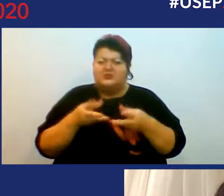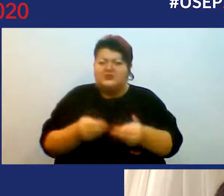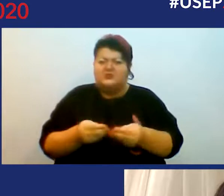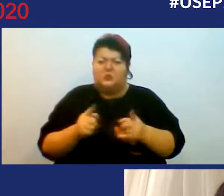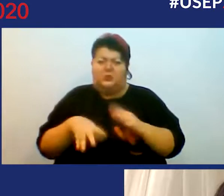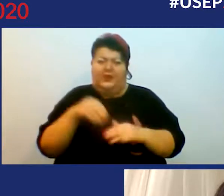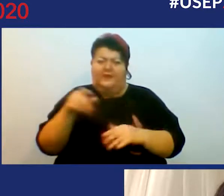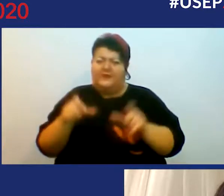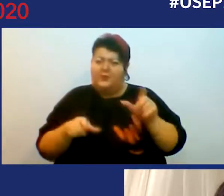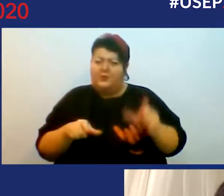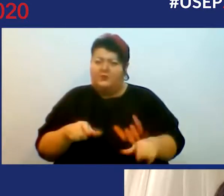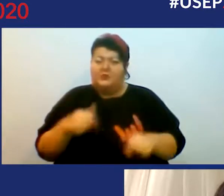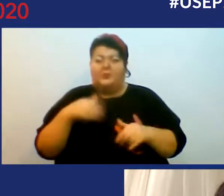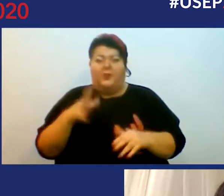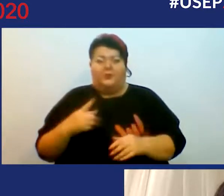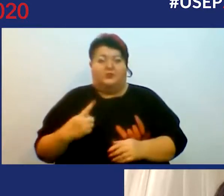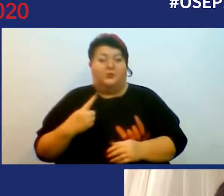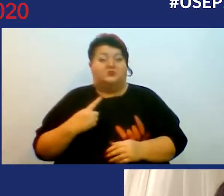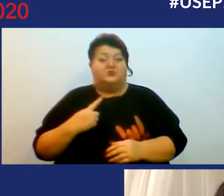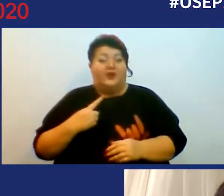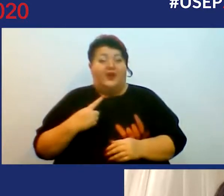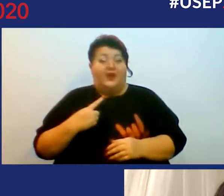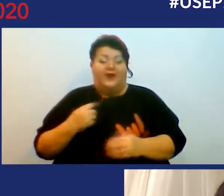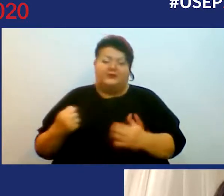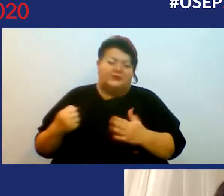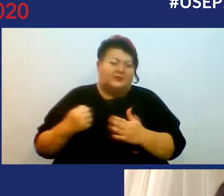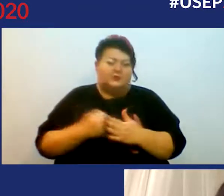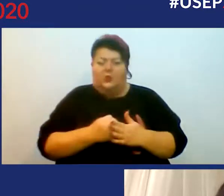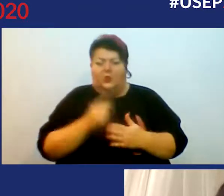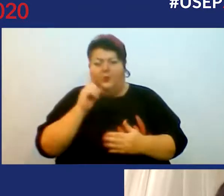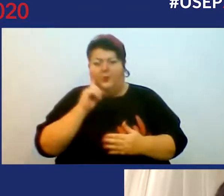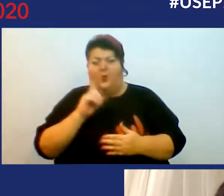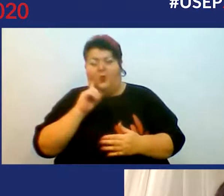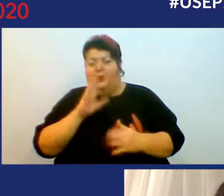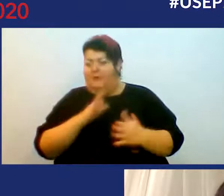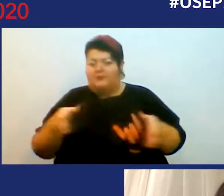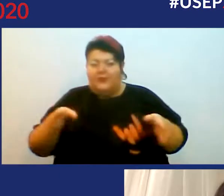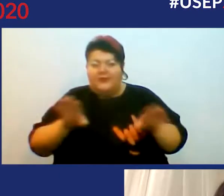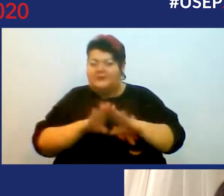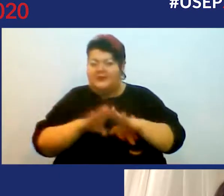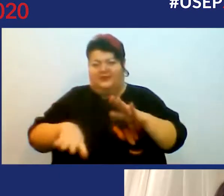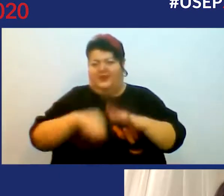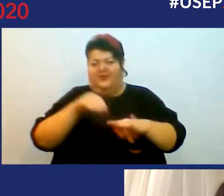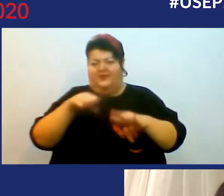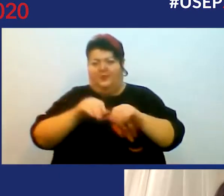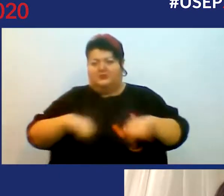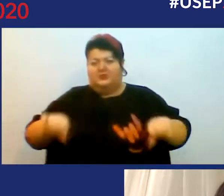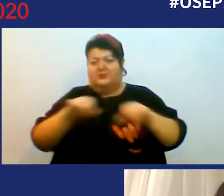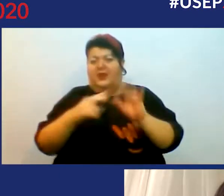We will wait until every voter votes. The polls close at 7.